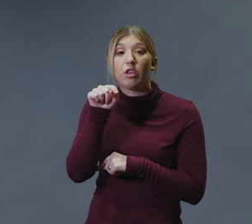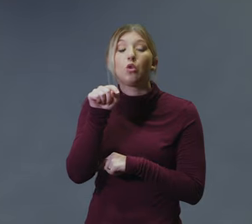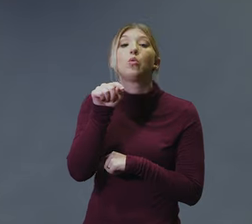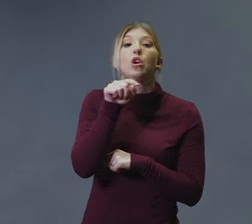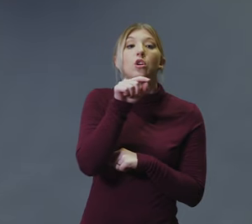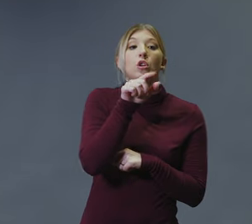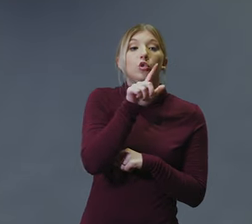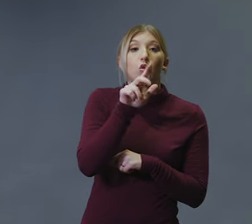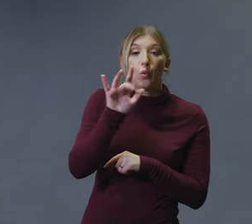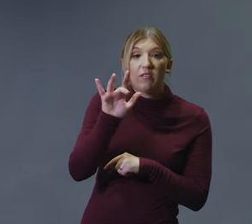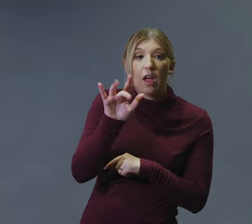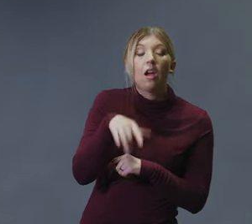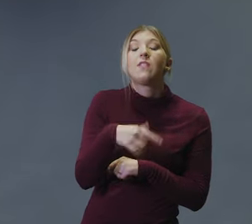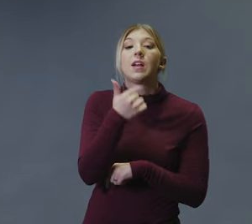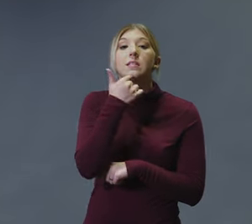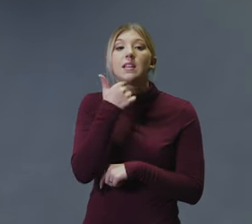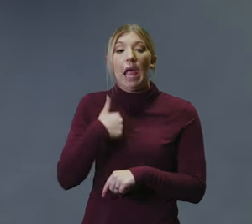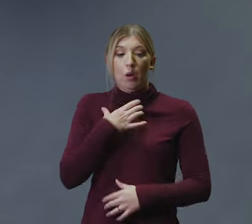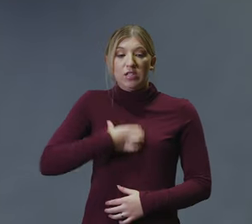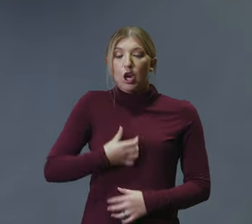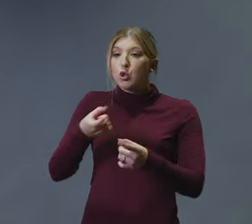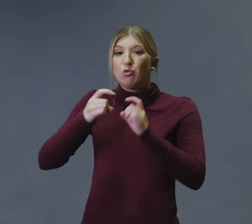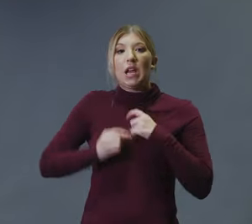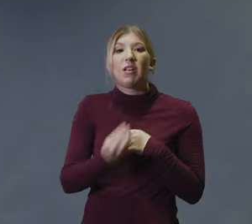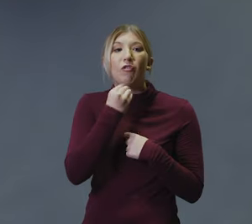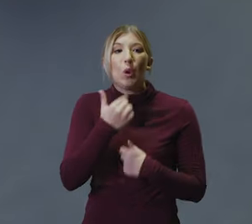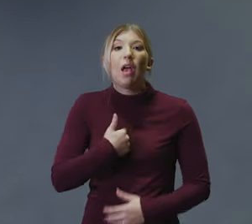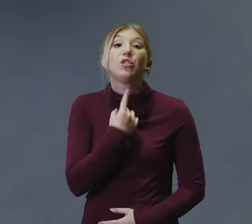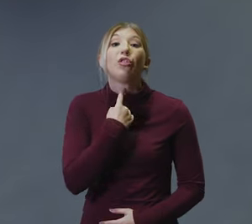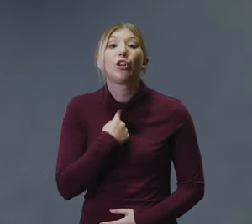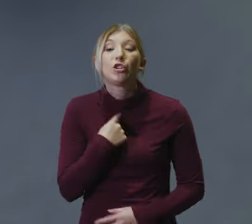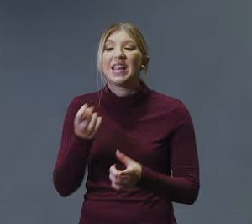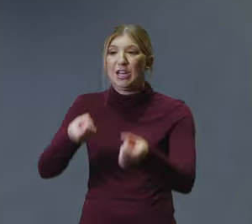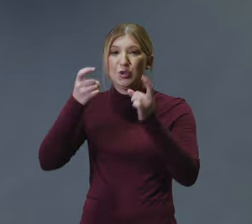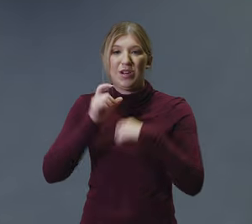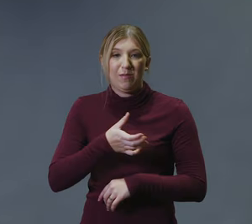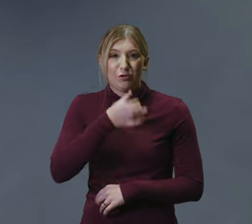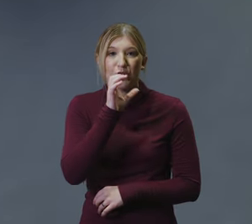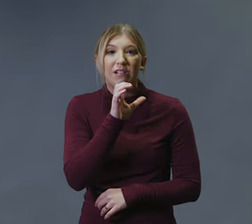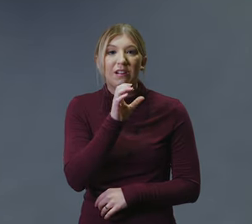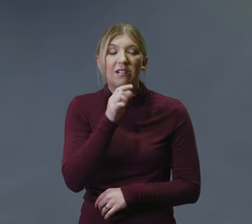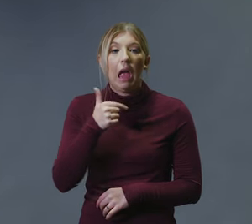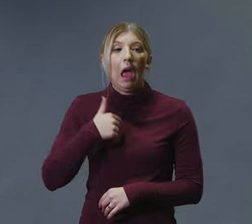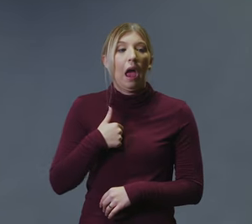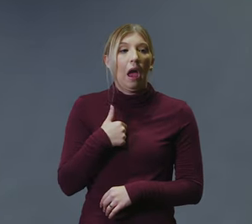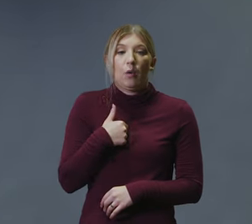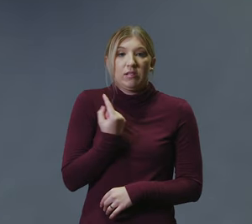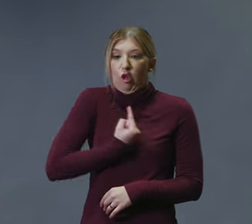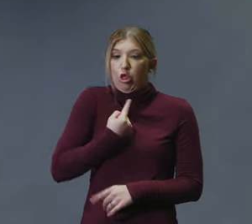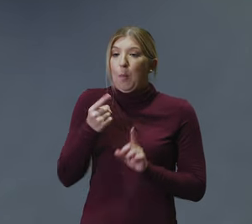35 through 36, it says this, I was hungry and you gave me food. I was thirsty and you gave me drink. I was a stranger and